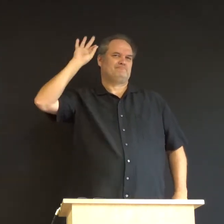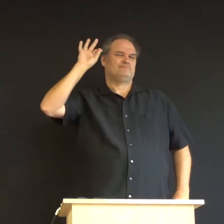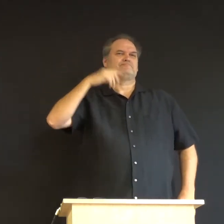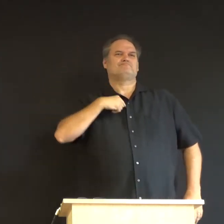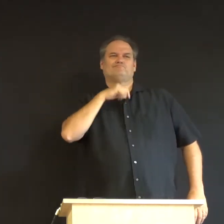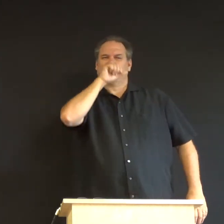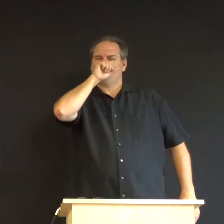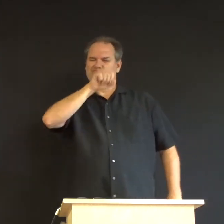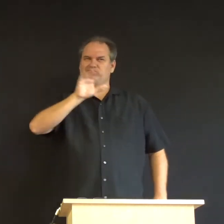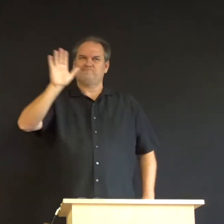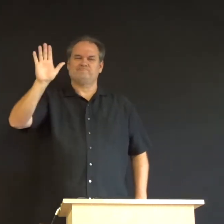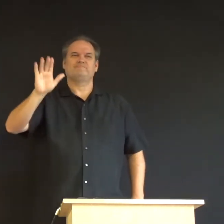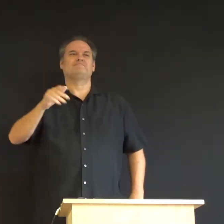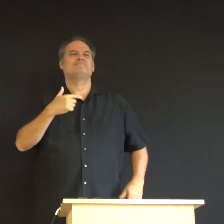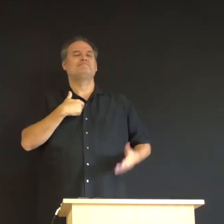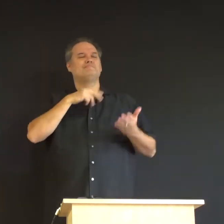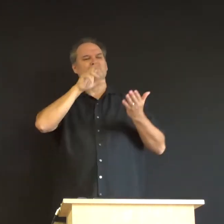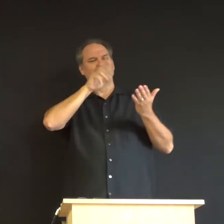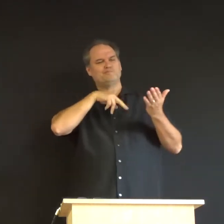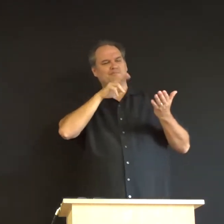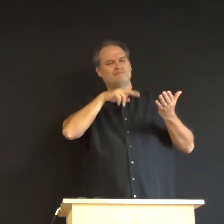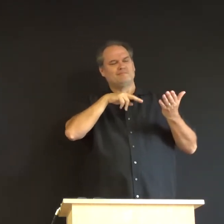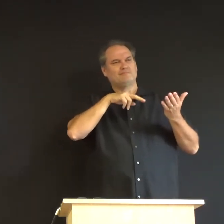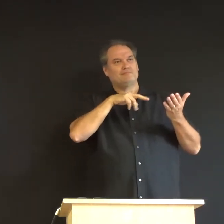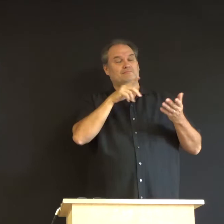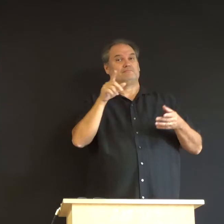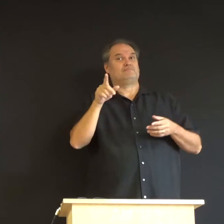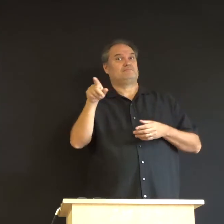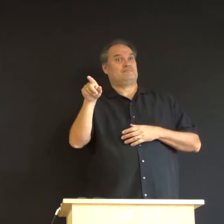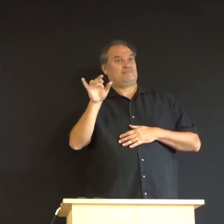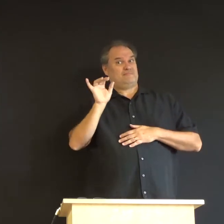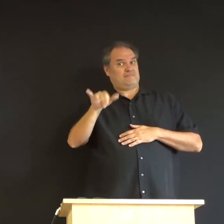Arthur Frogger died. But I love his writing.